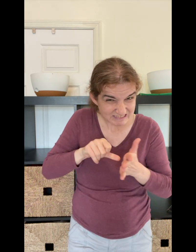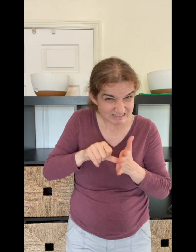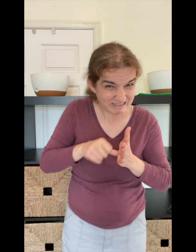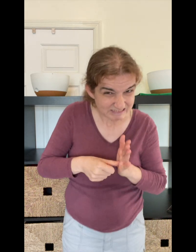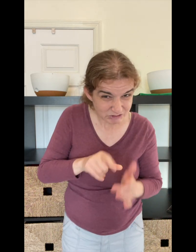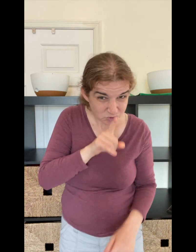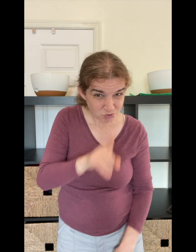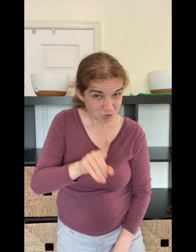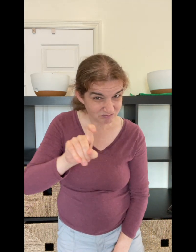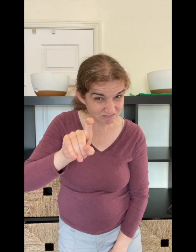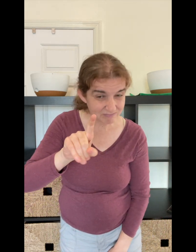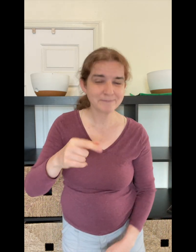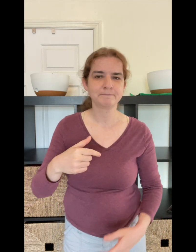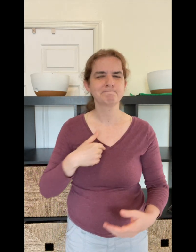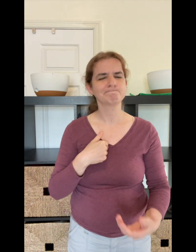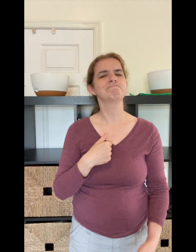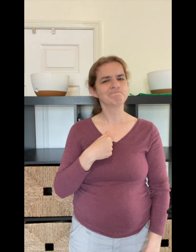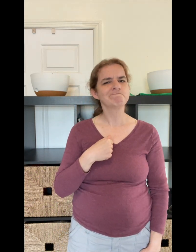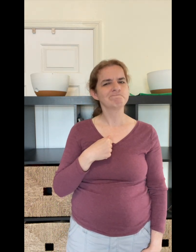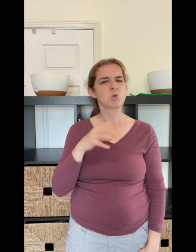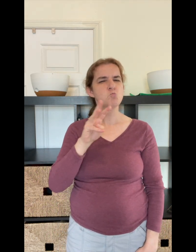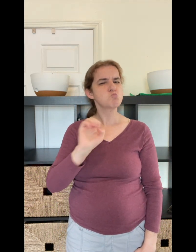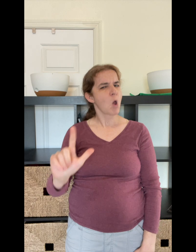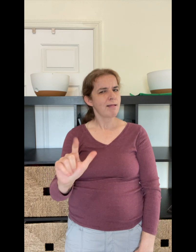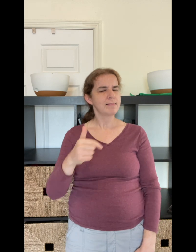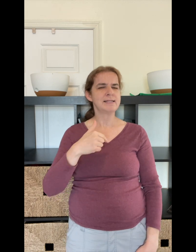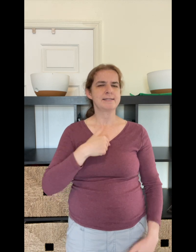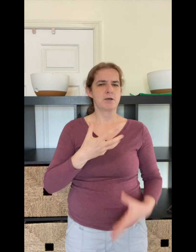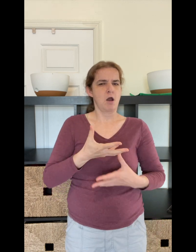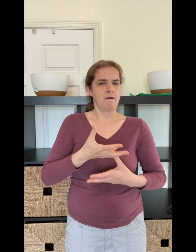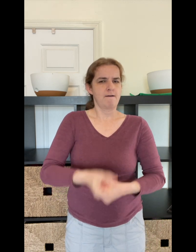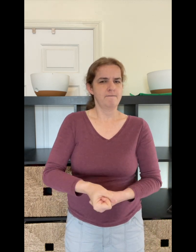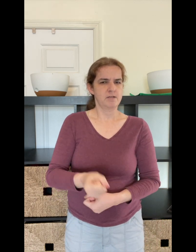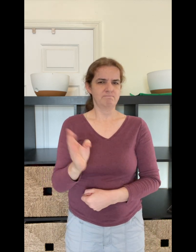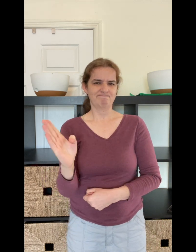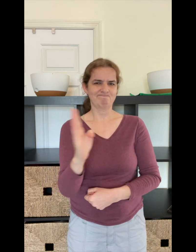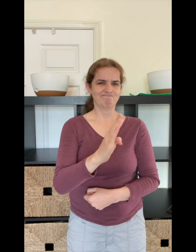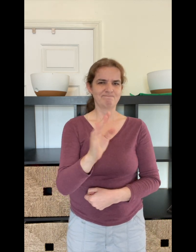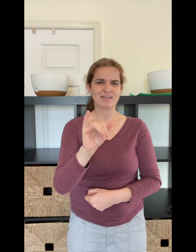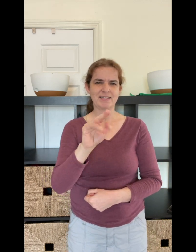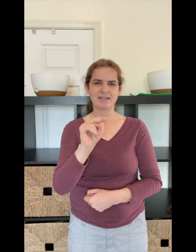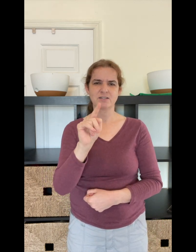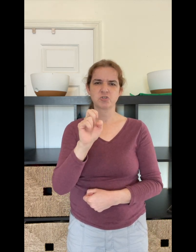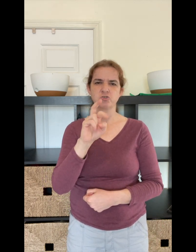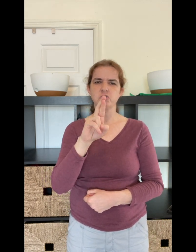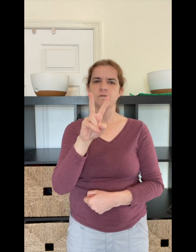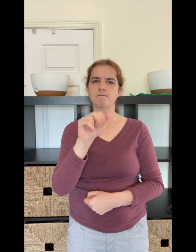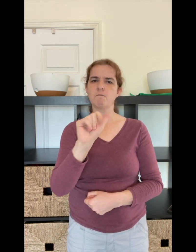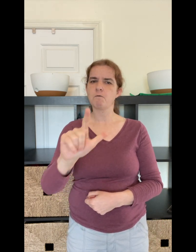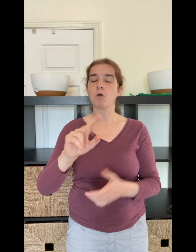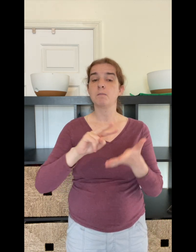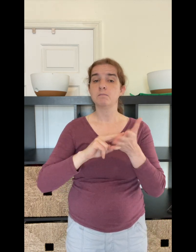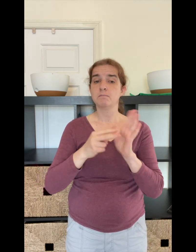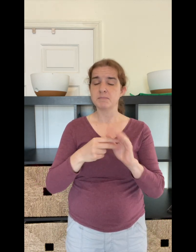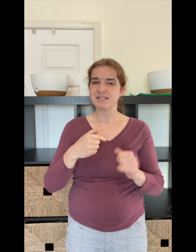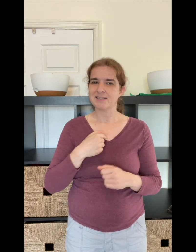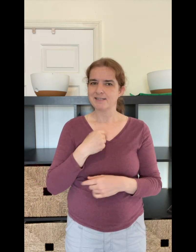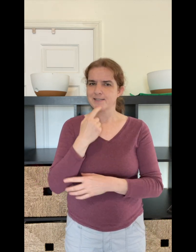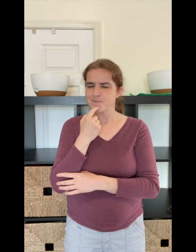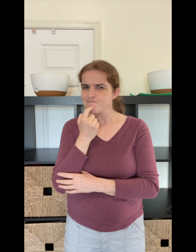you sure? You're absolutely sure? Well, I'm confident that the interval is